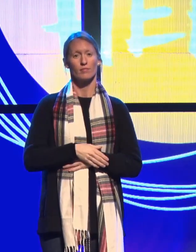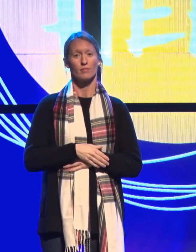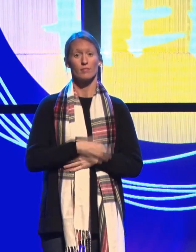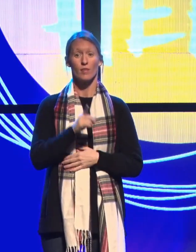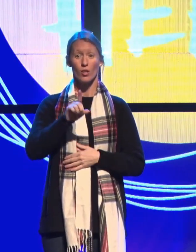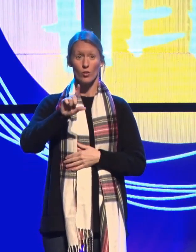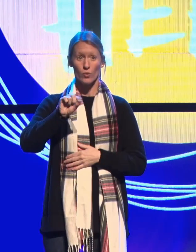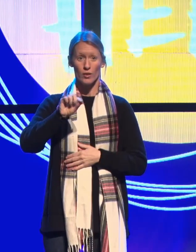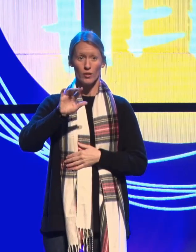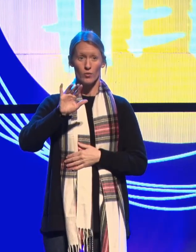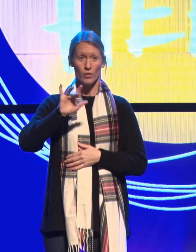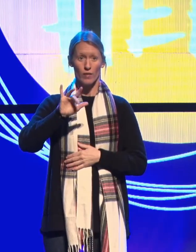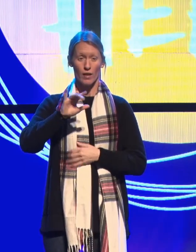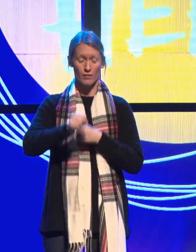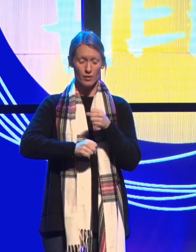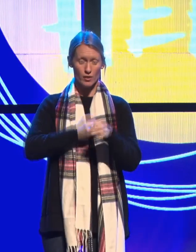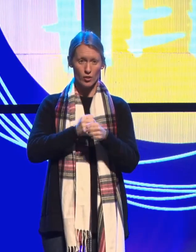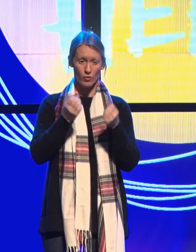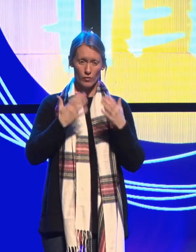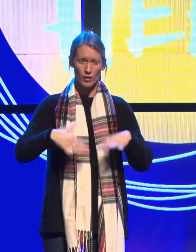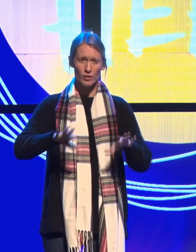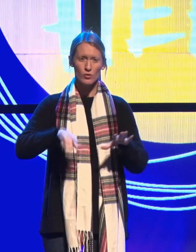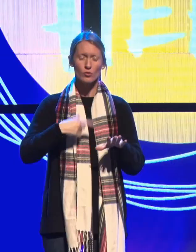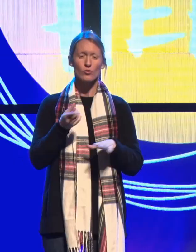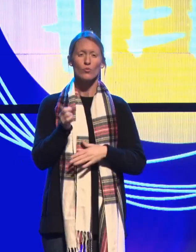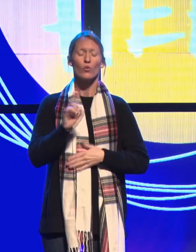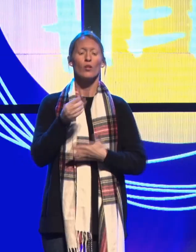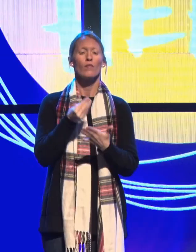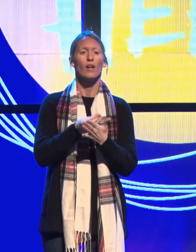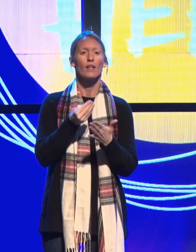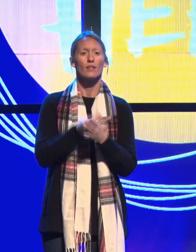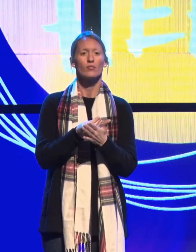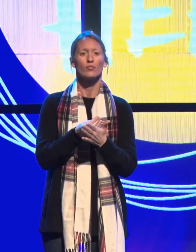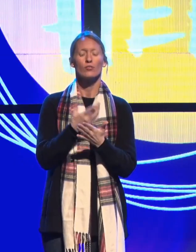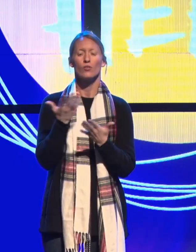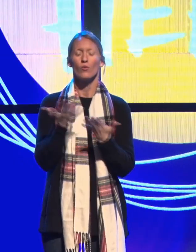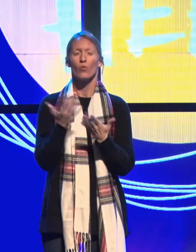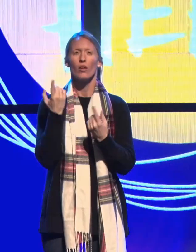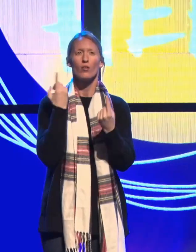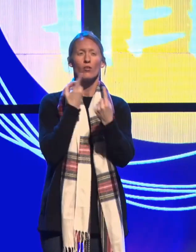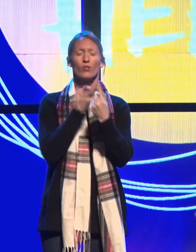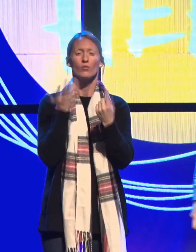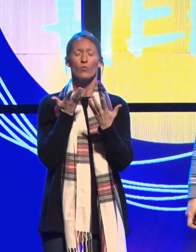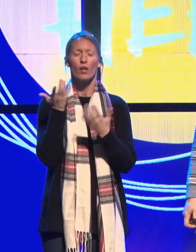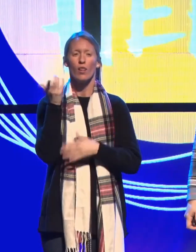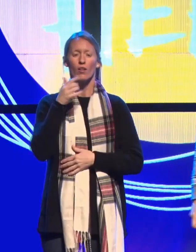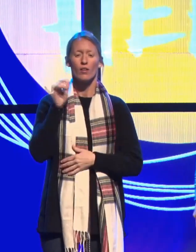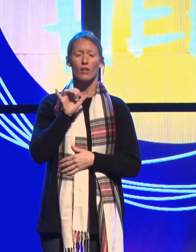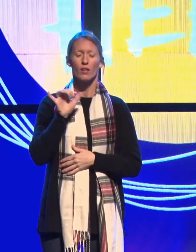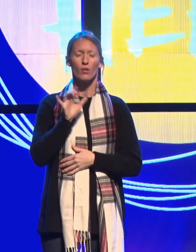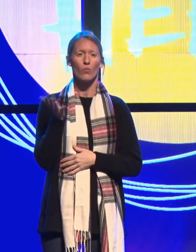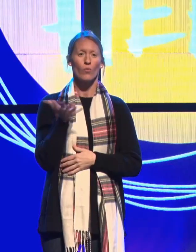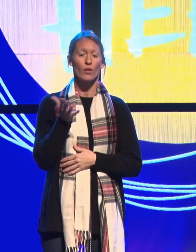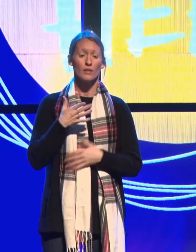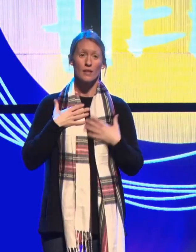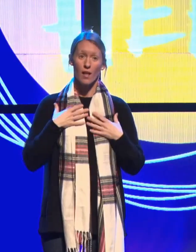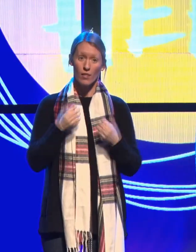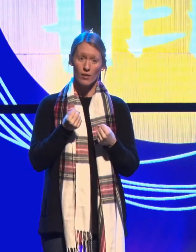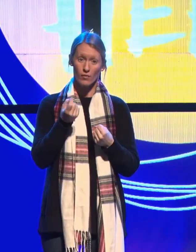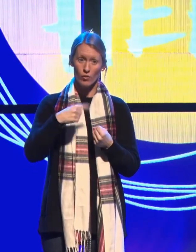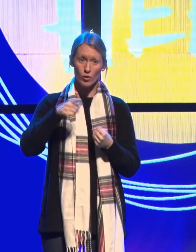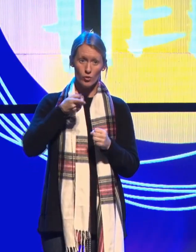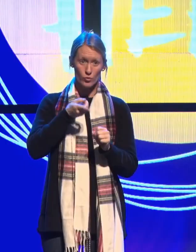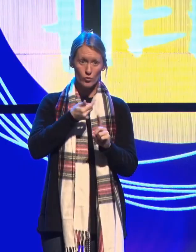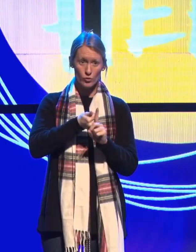of 2025 financially? What's that going to look like? What goals have you set? What have you thought about? What is healthy for you? How about